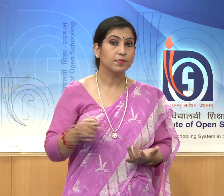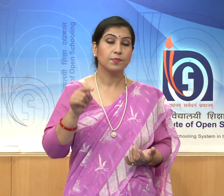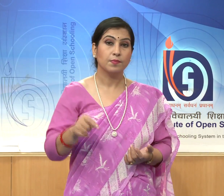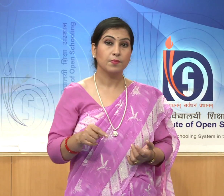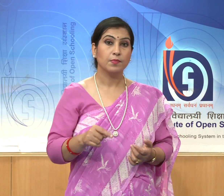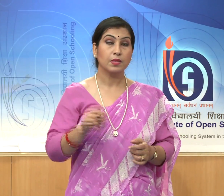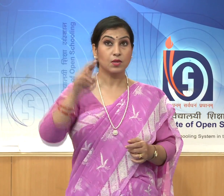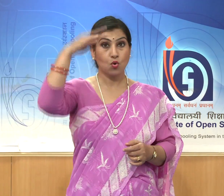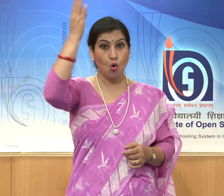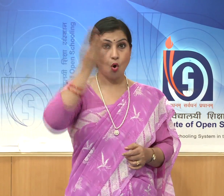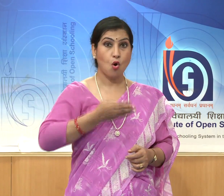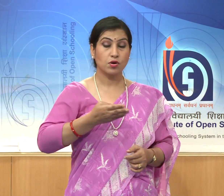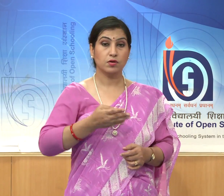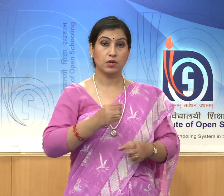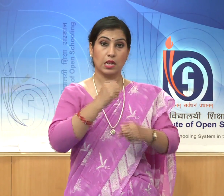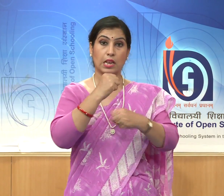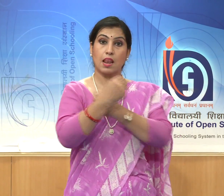of divine love